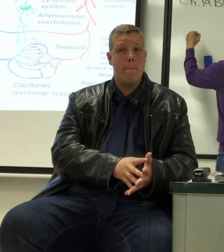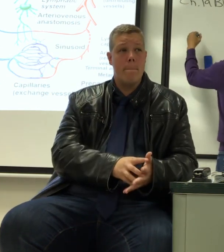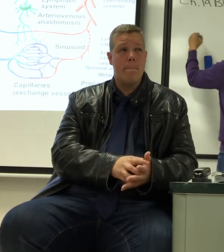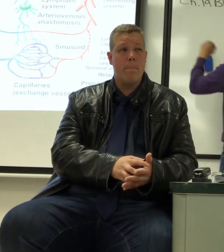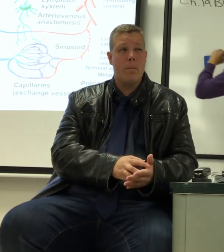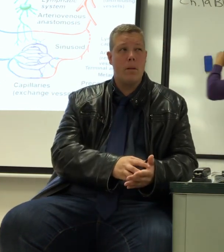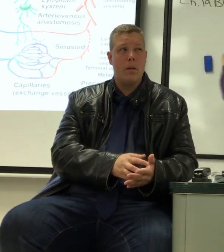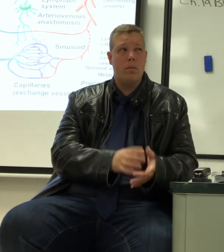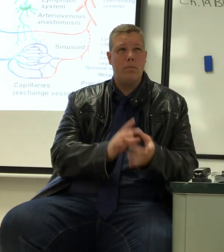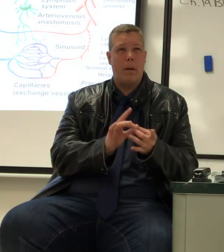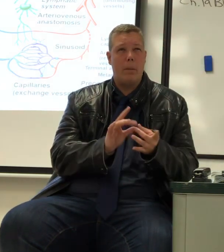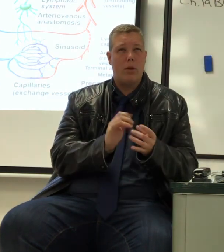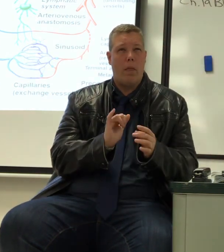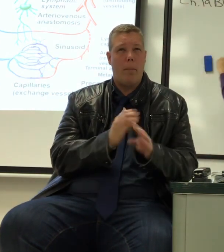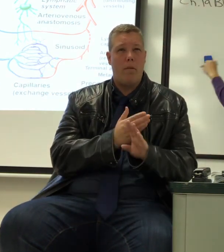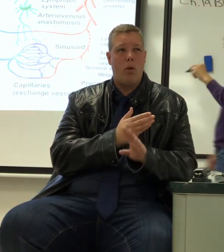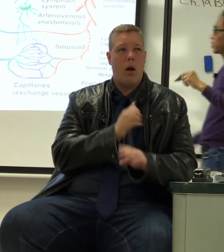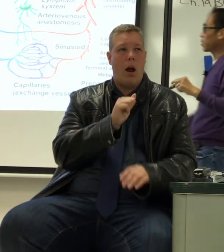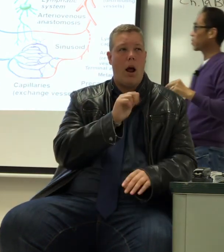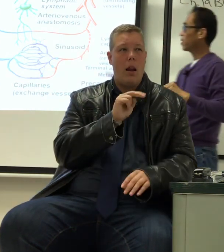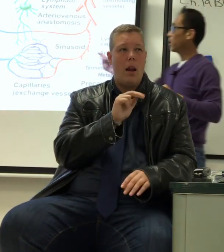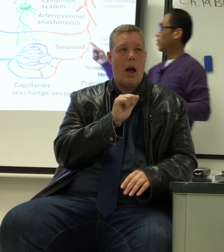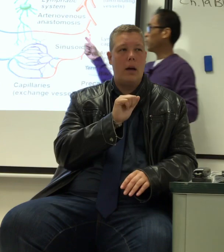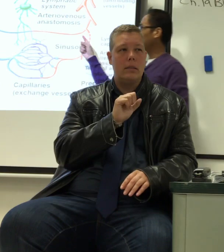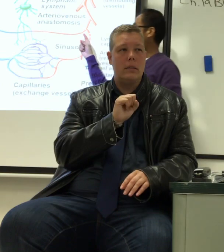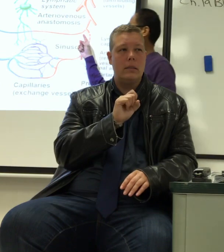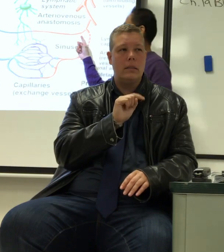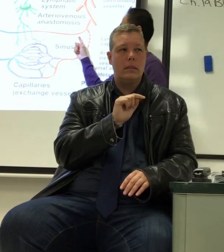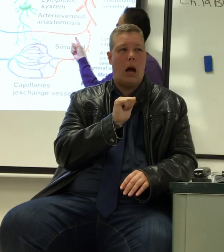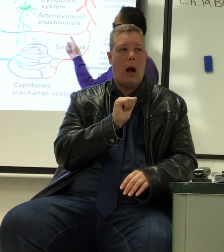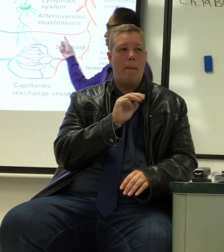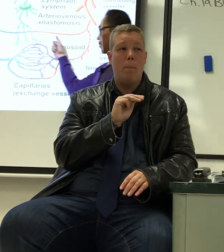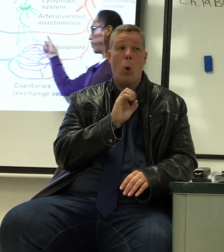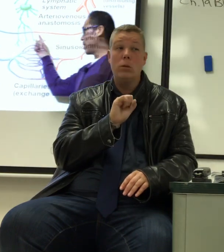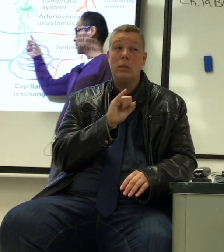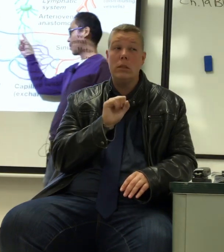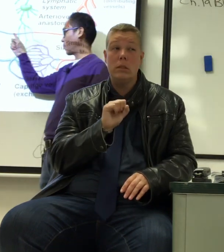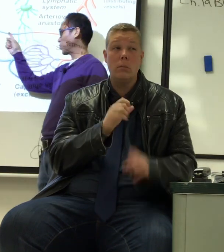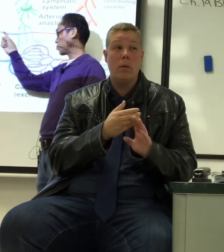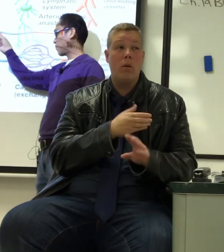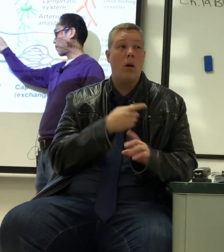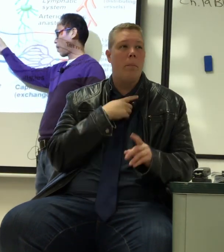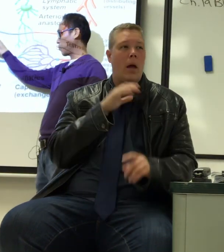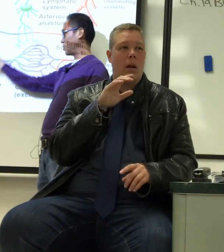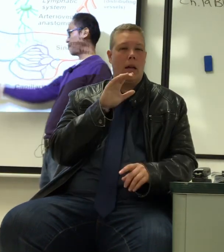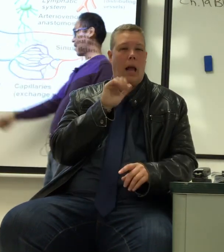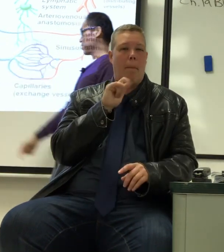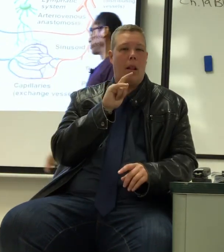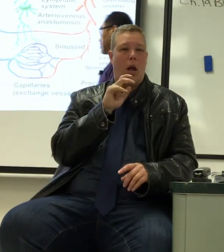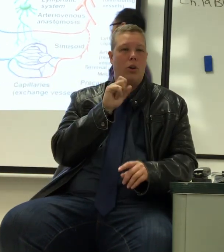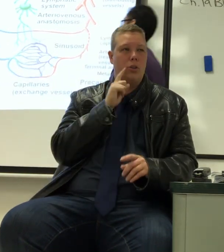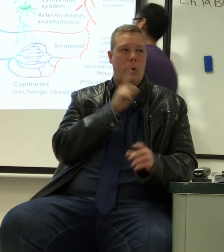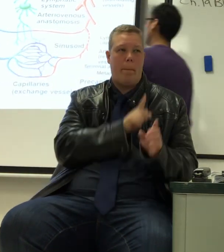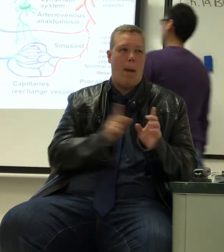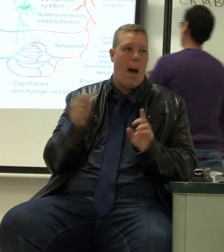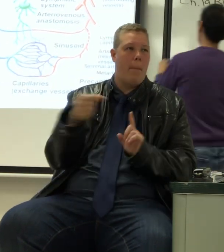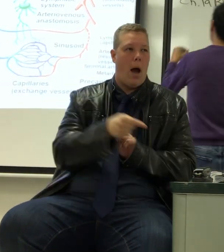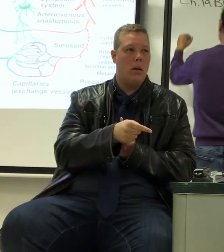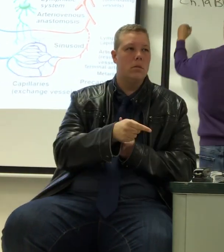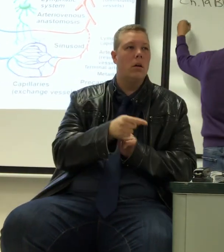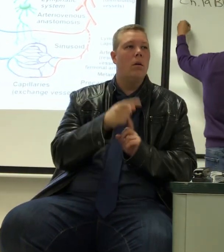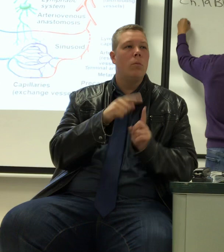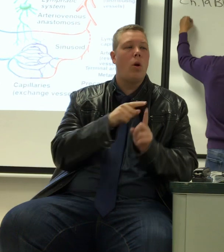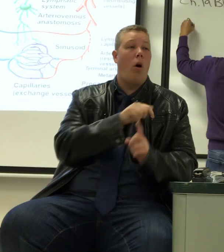I don't know if I mentioned the anastomosis shown here. You can bypass capillary beds by going straight from arteries to veins.